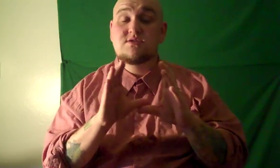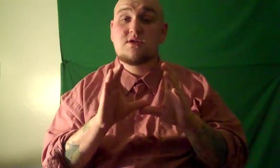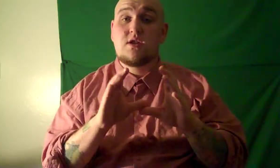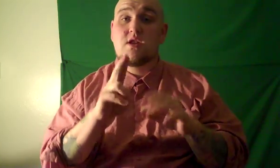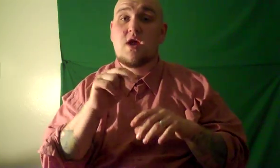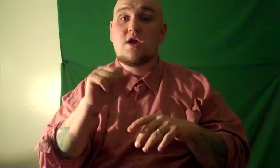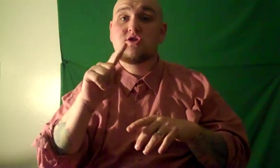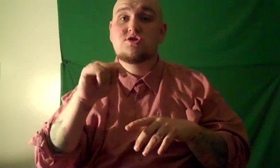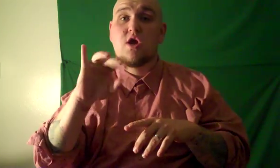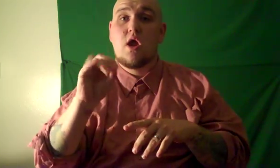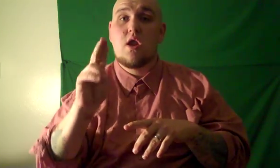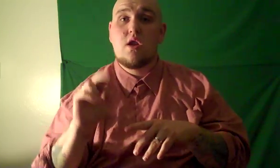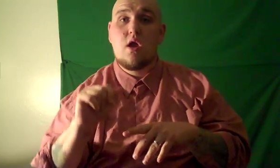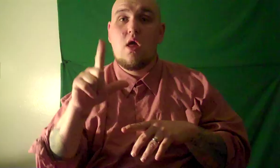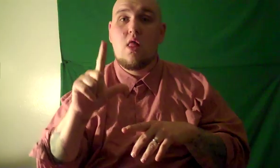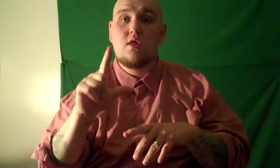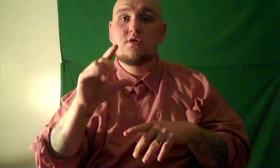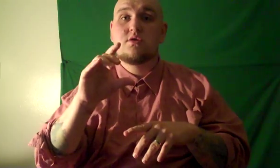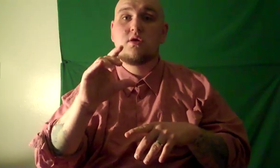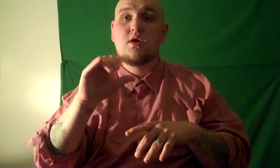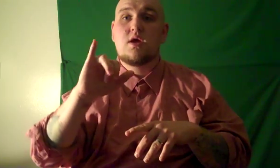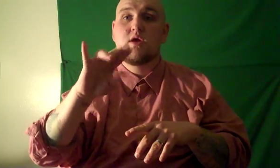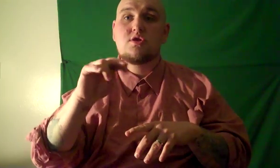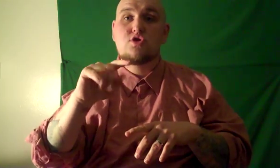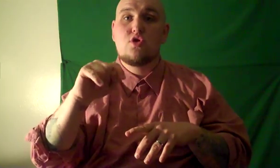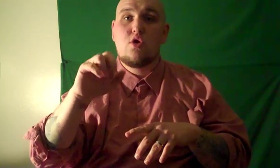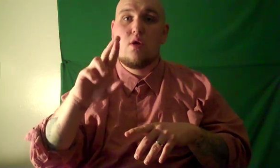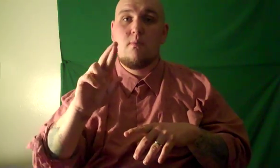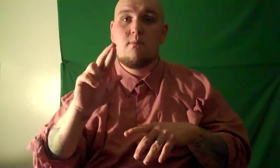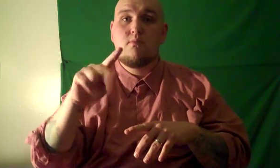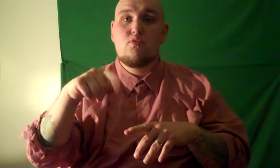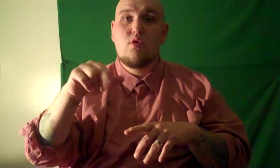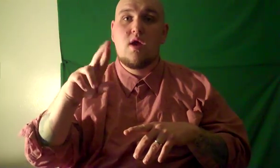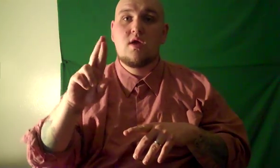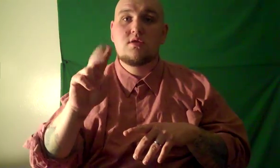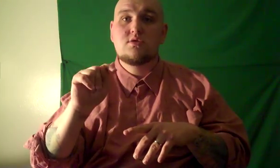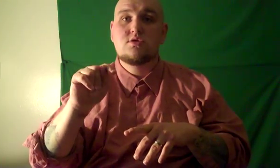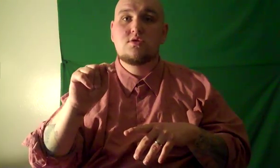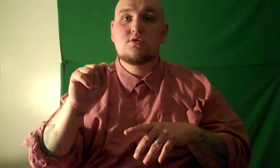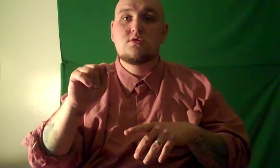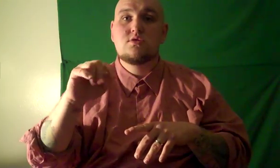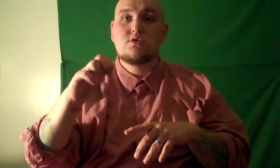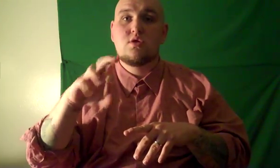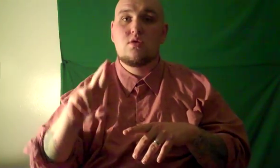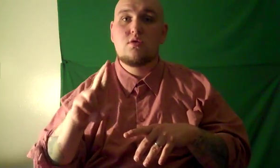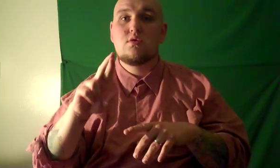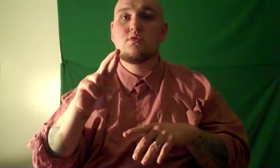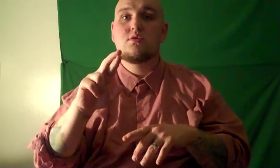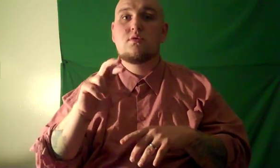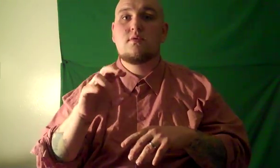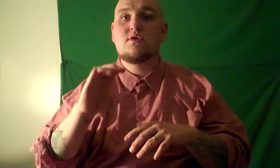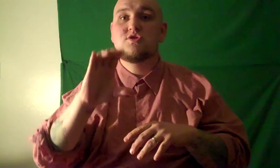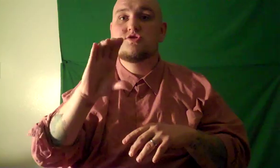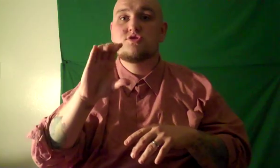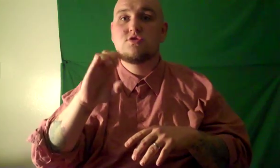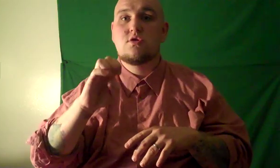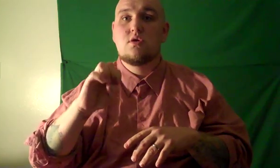There are links on RID's webpage to find out the details of everything that I'm going to be talking about. So I expect that you will